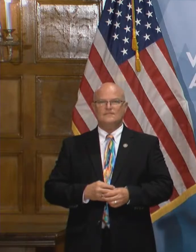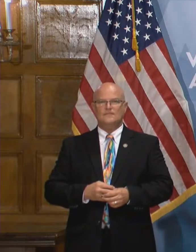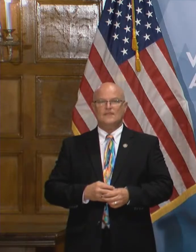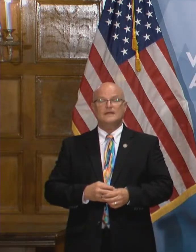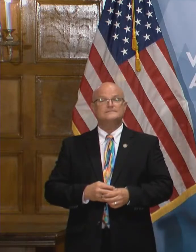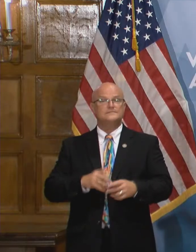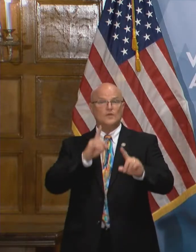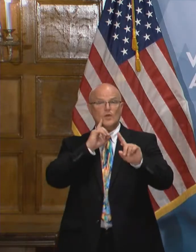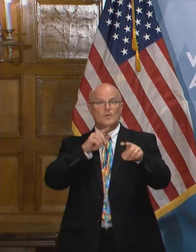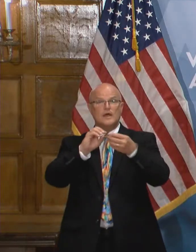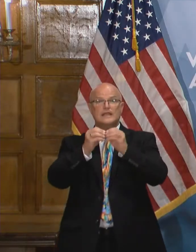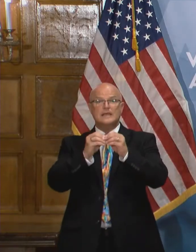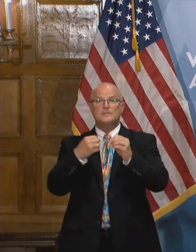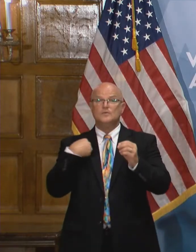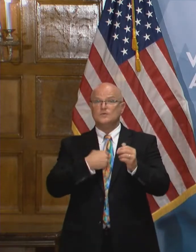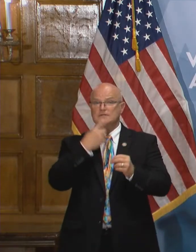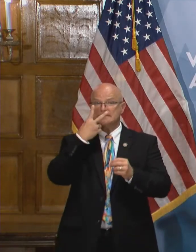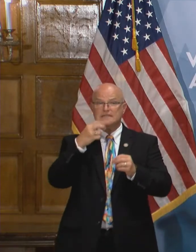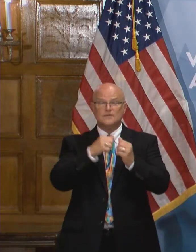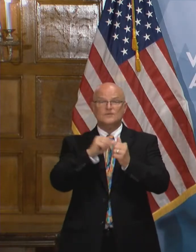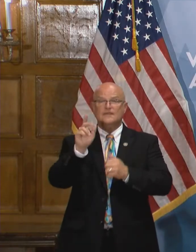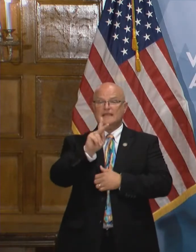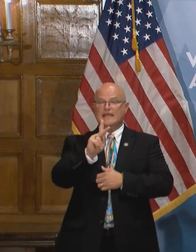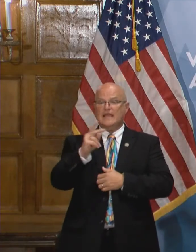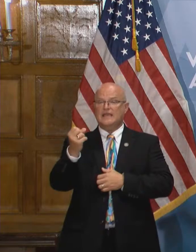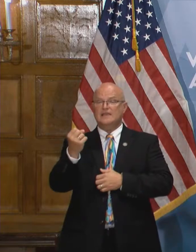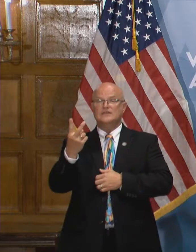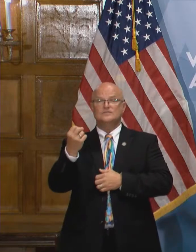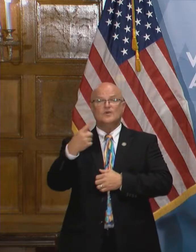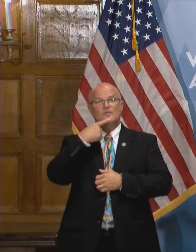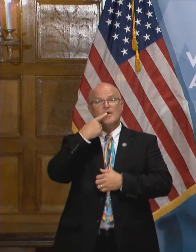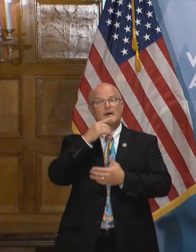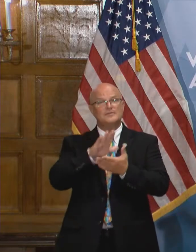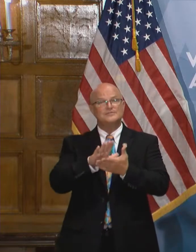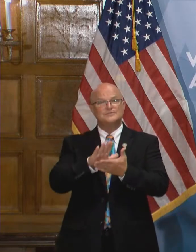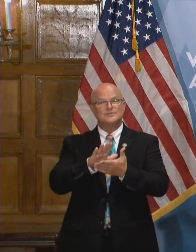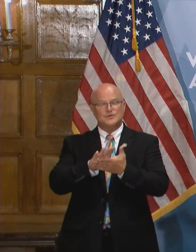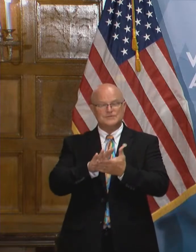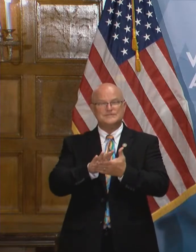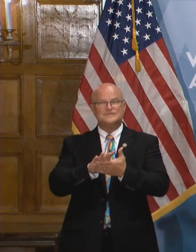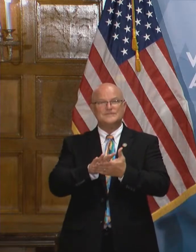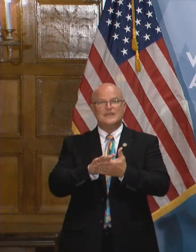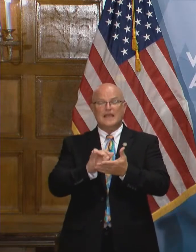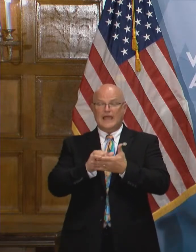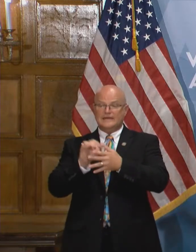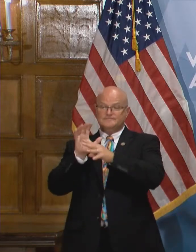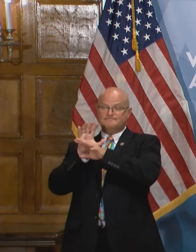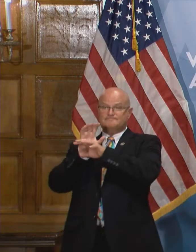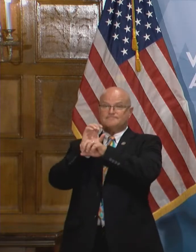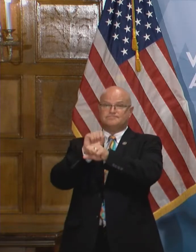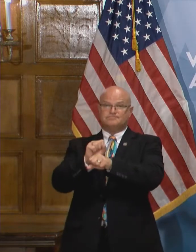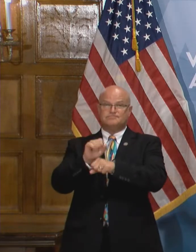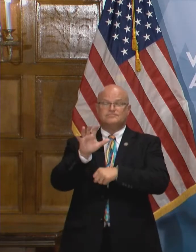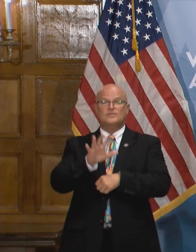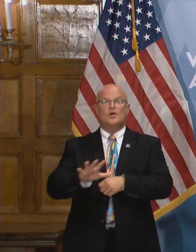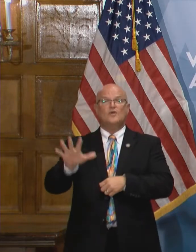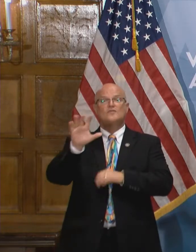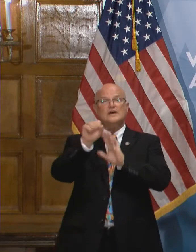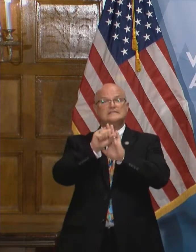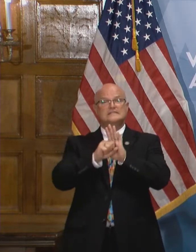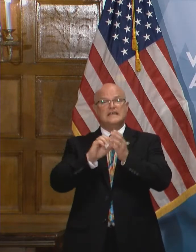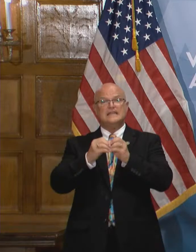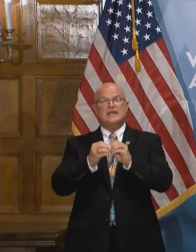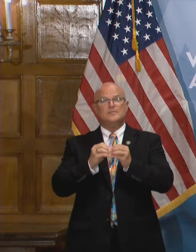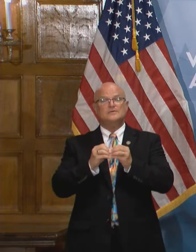I'll report on the numbers that we are seeing in our K-12 public schools. As the trend is with the overall state numbers, we are seeing